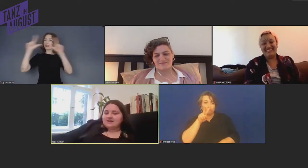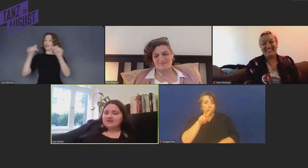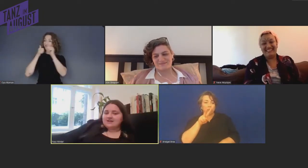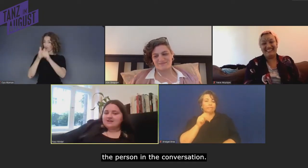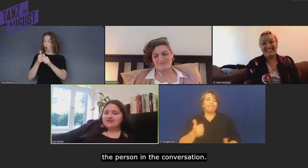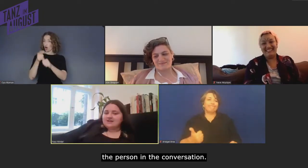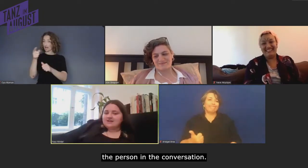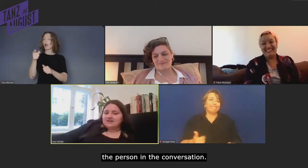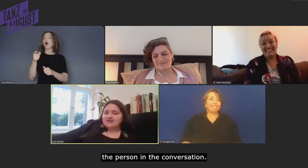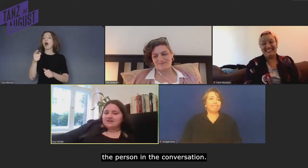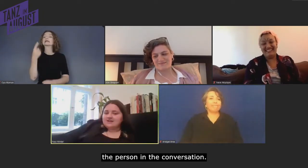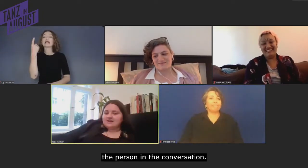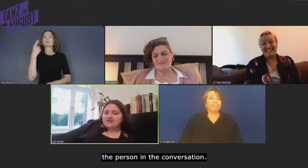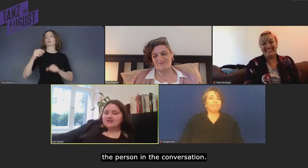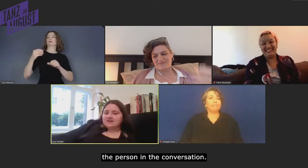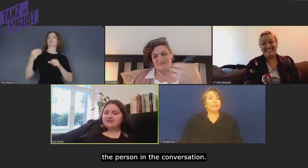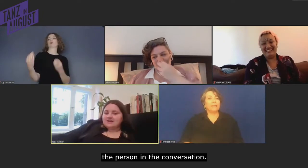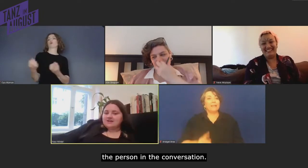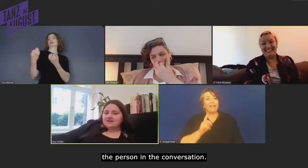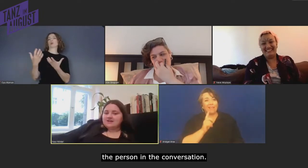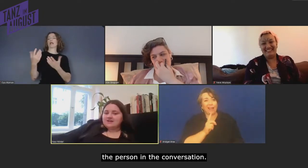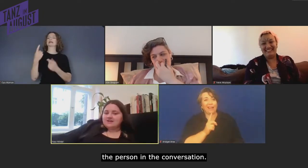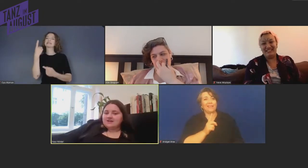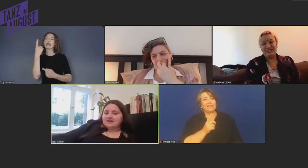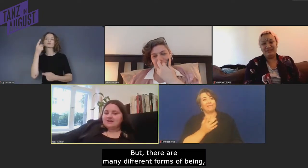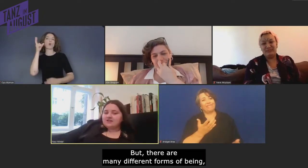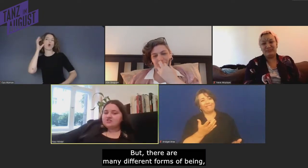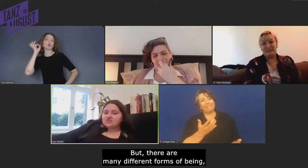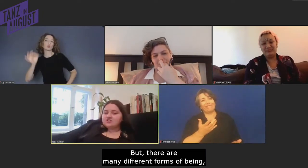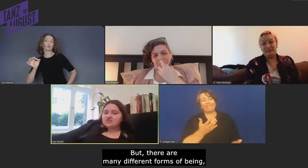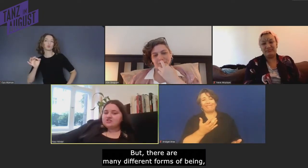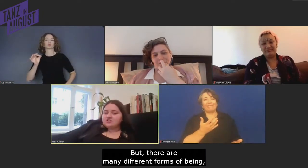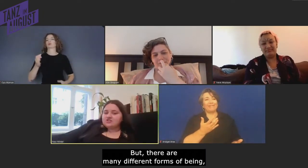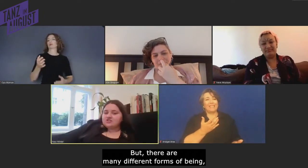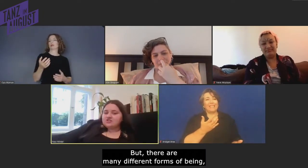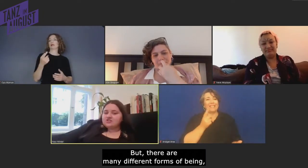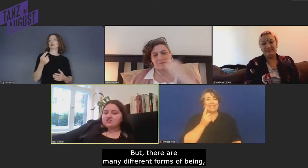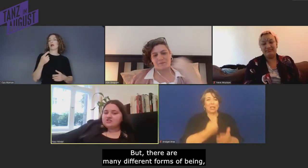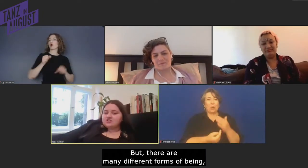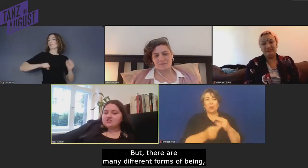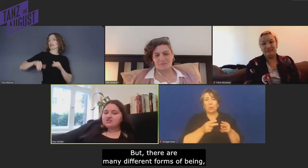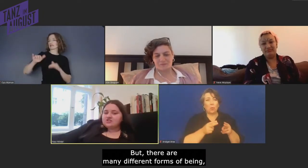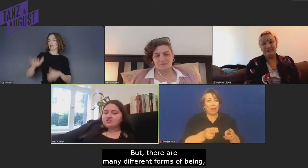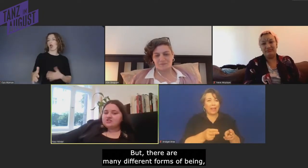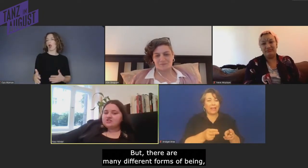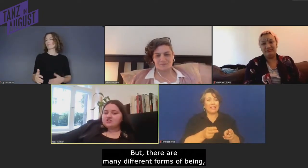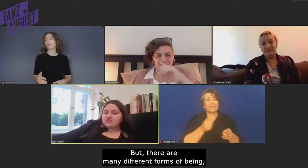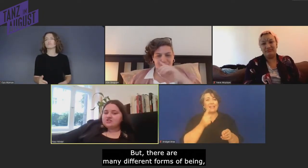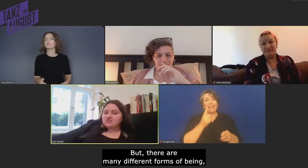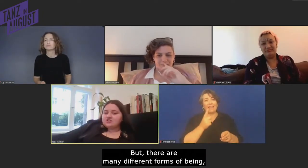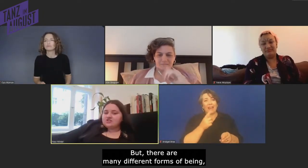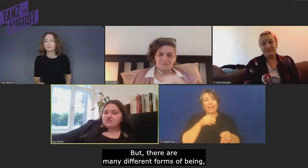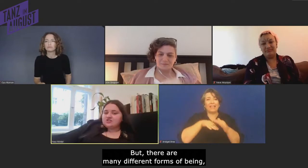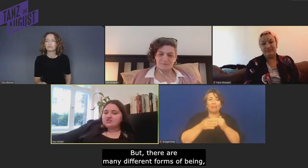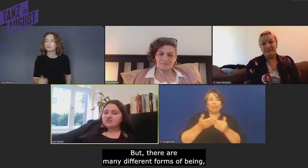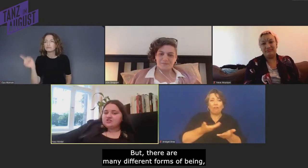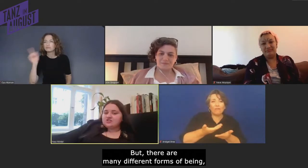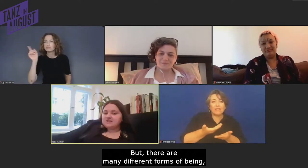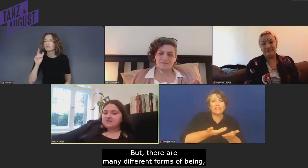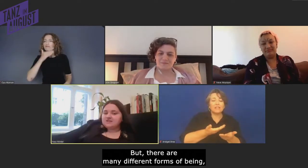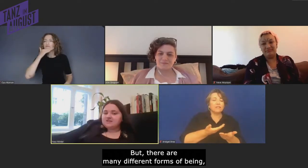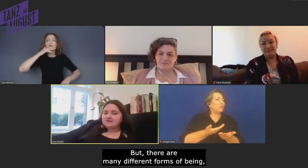the person that is in the conversation, but that there are actually many, many different forms